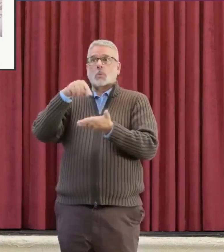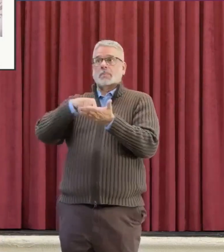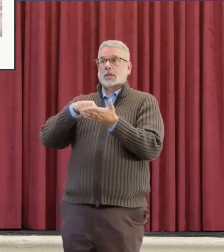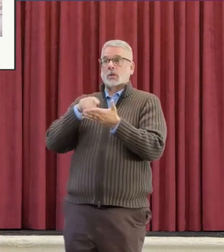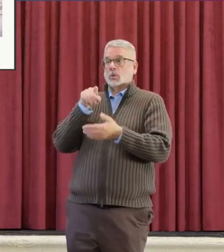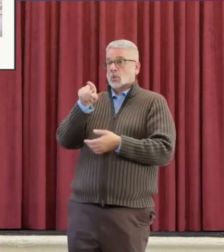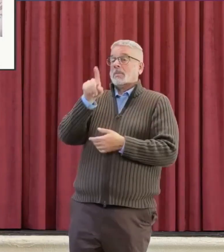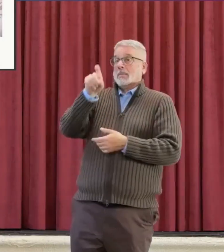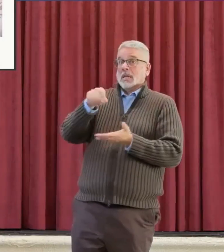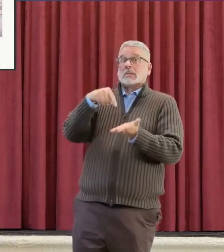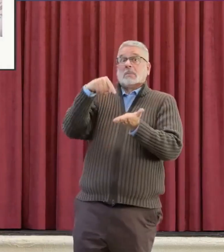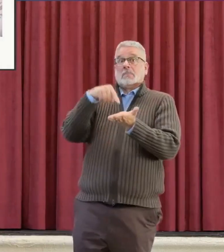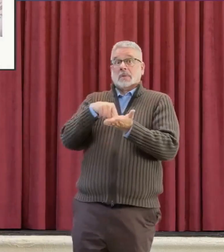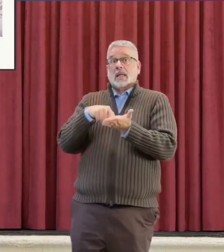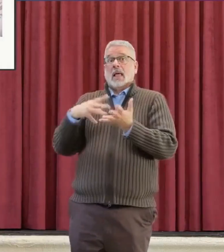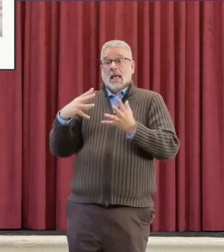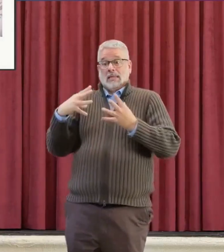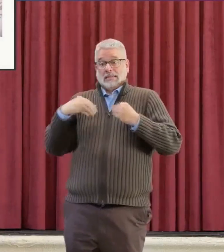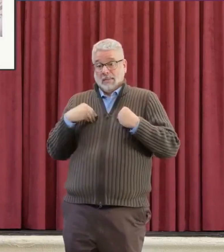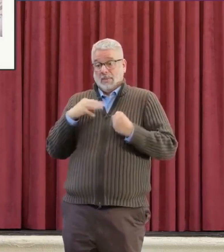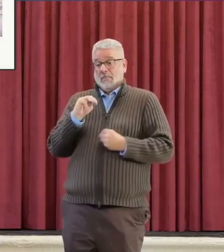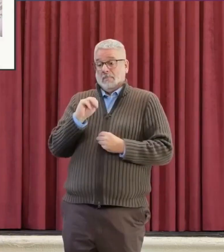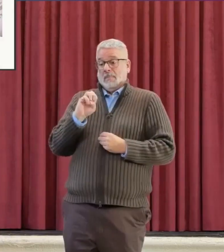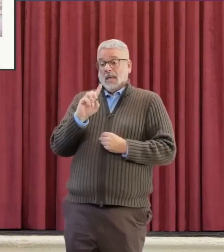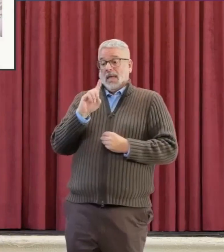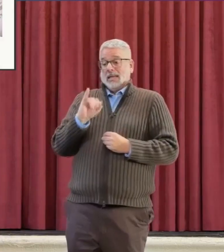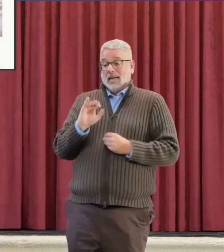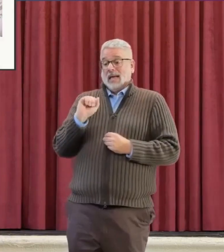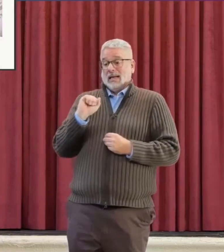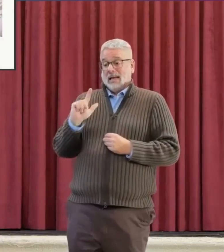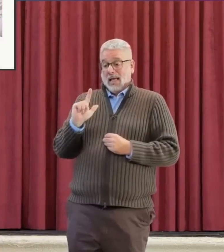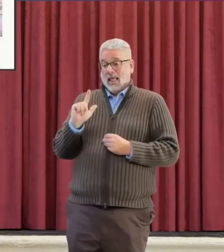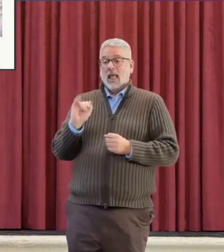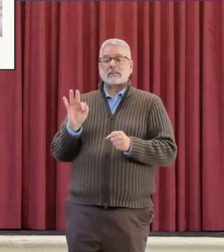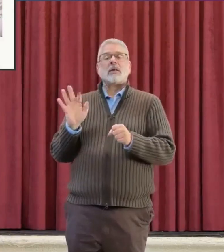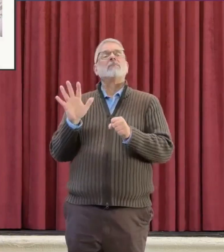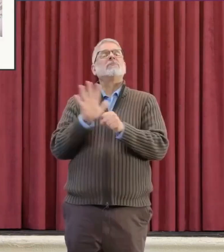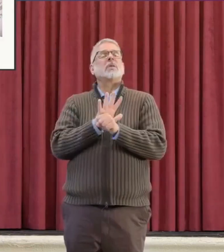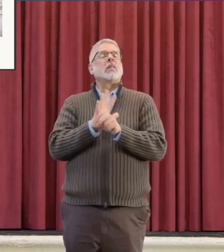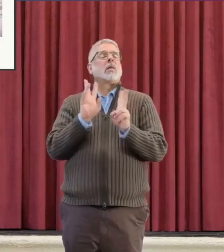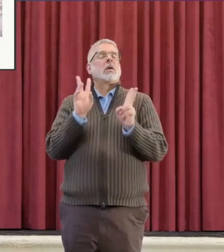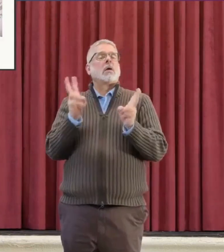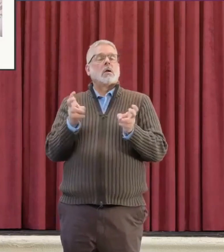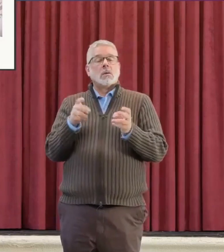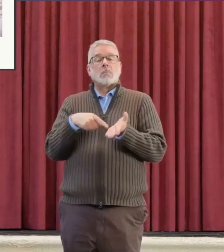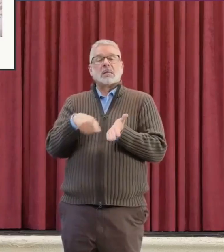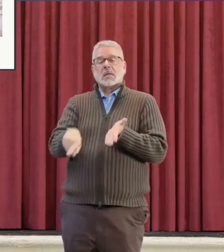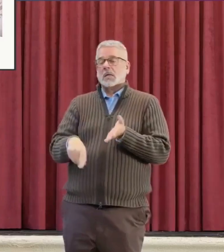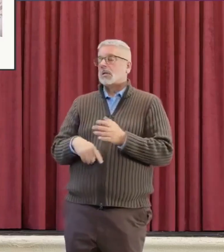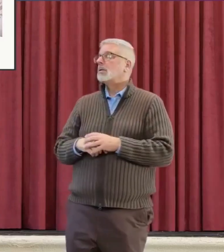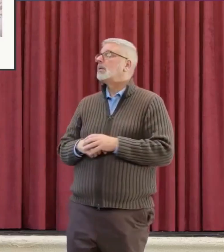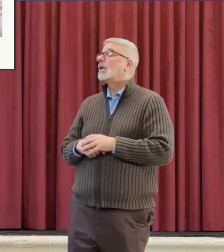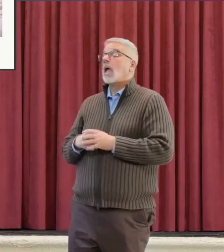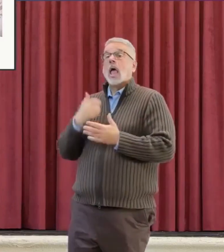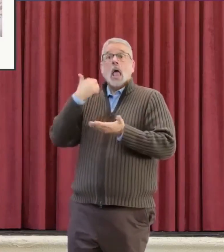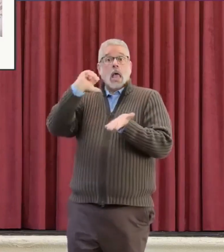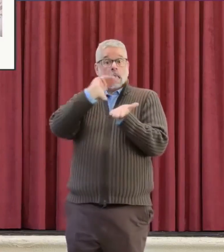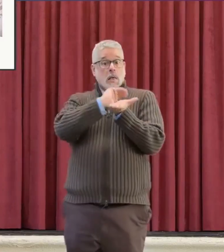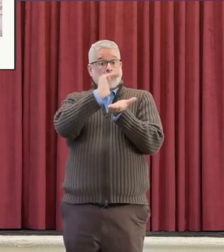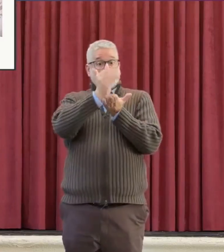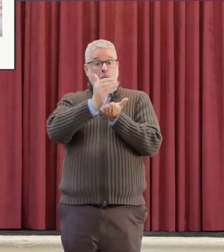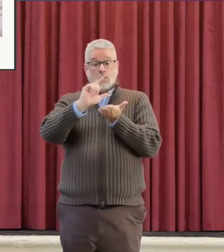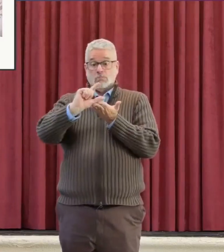They must accept the Medi-Cal bill as full. And if there is any amount